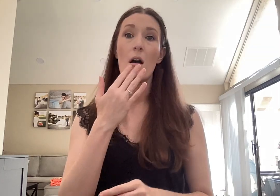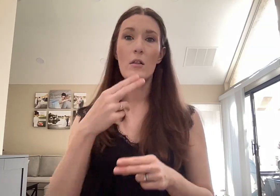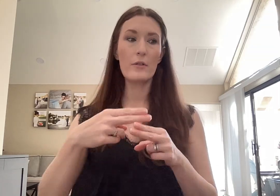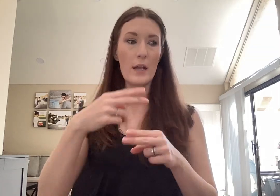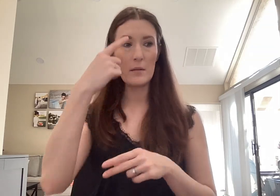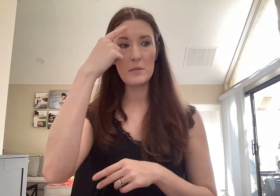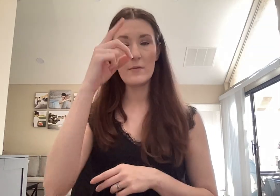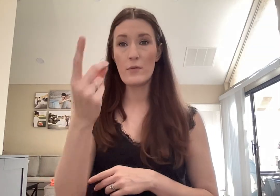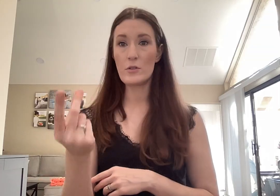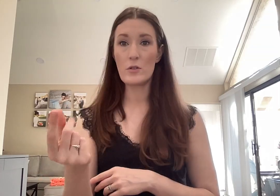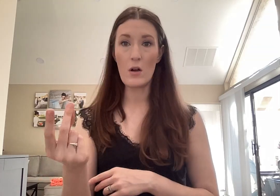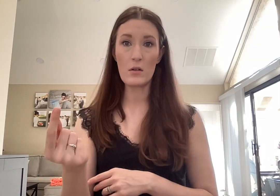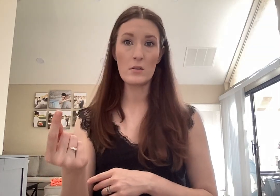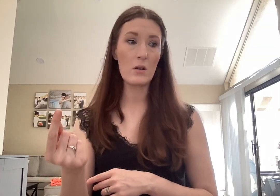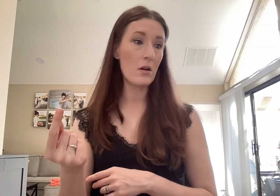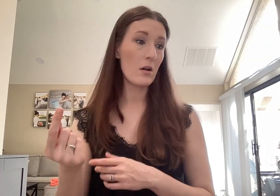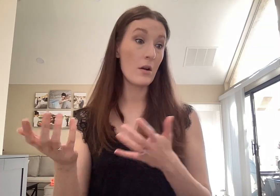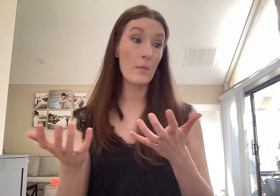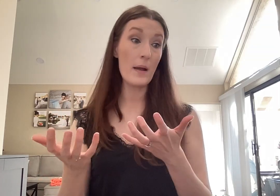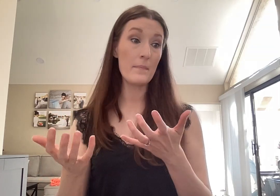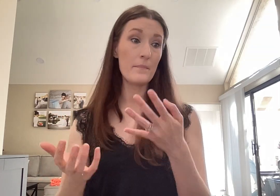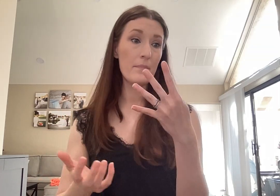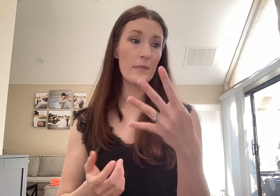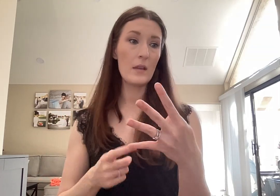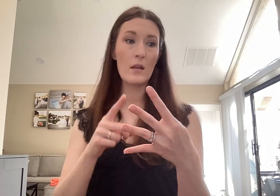color names for dogs are what?